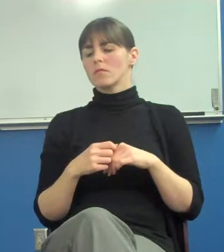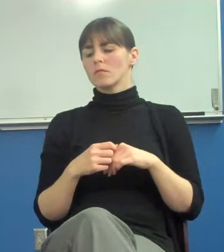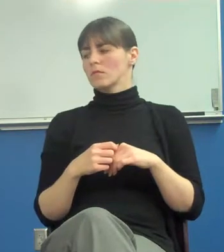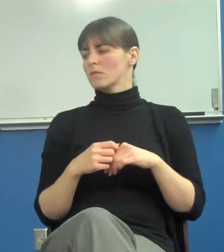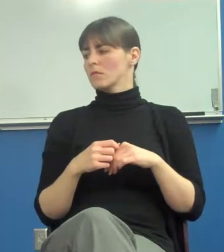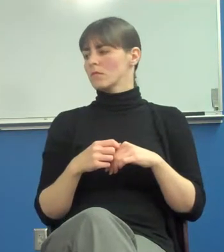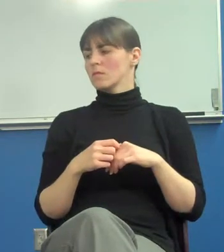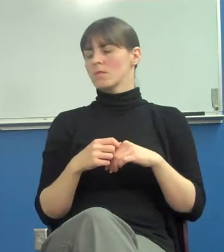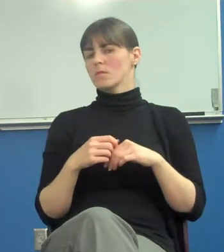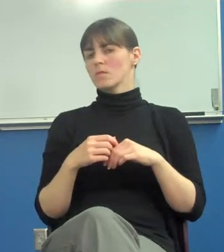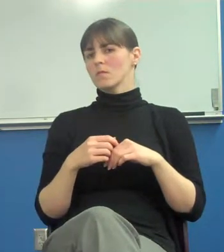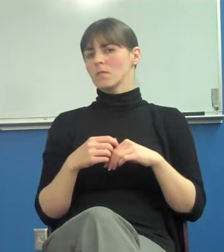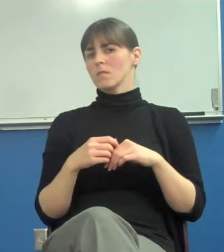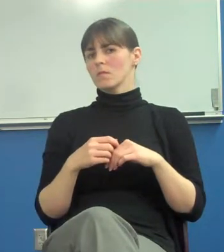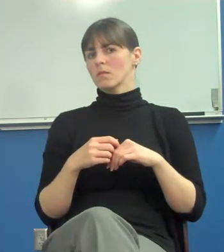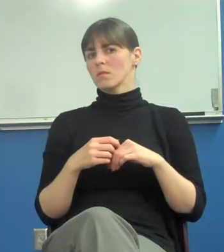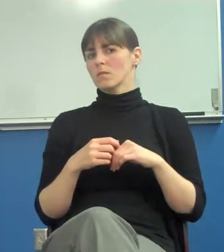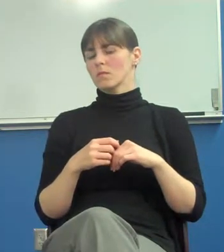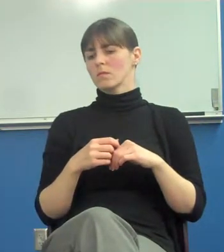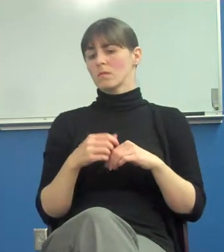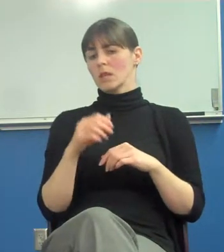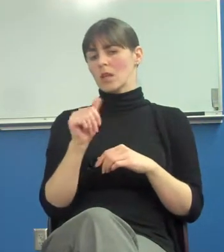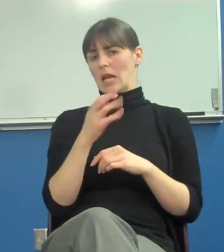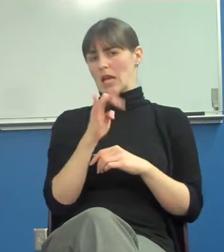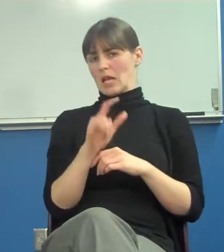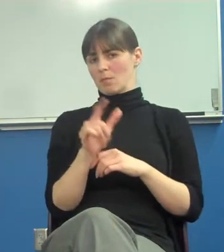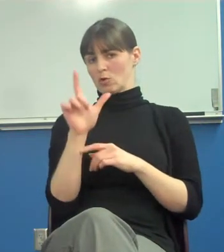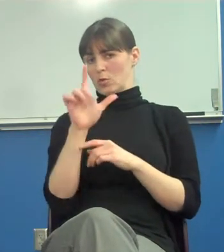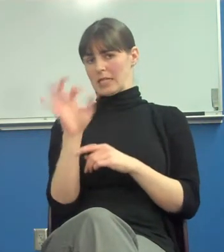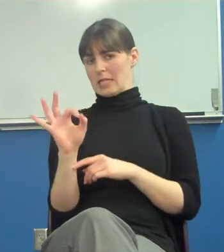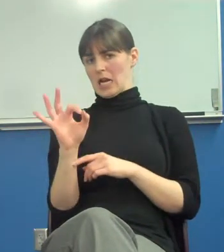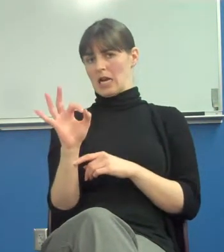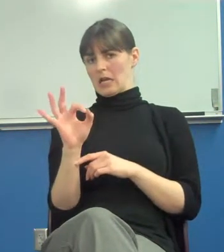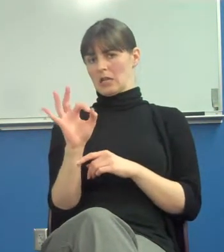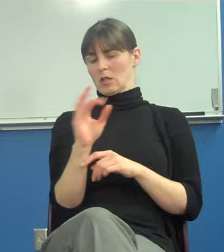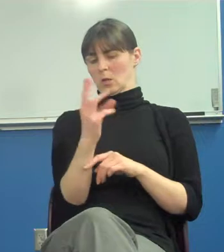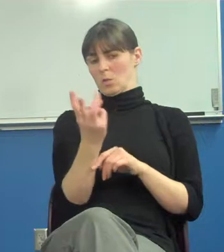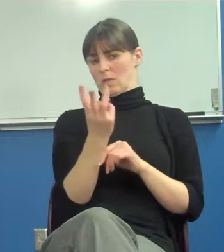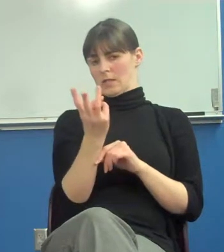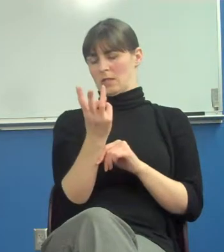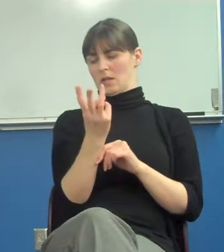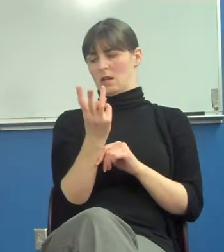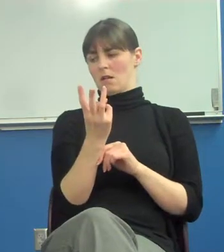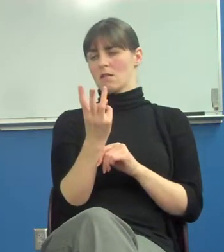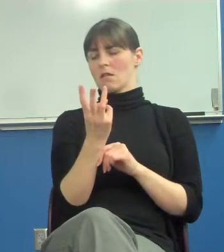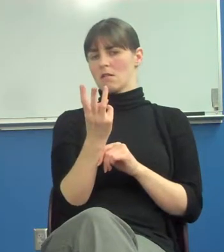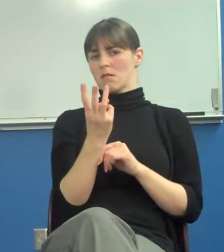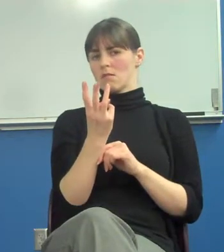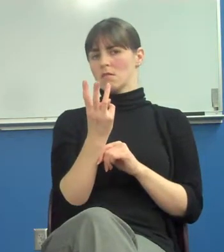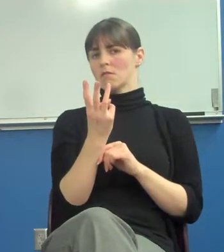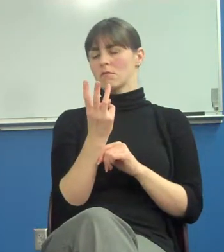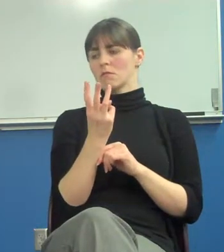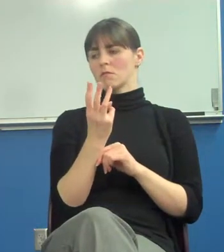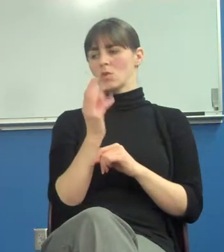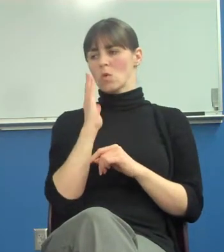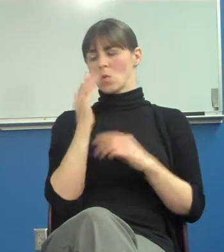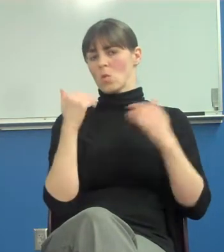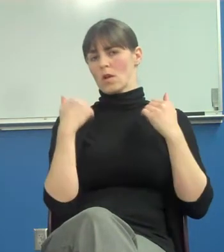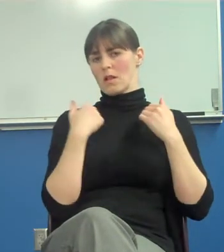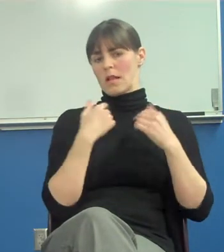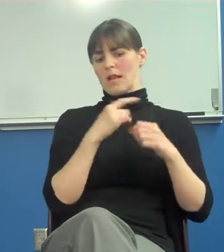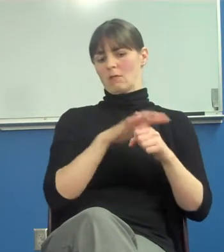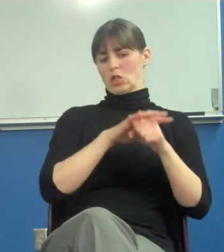And then also we have on April 29th, it's a Wednesday, I believe, they're going to do the stress-free